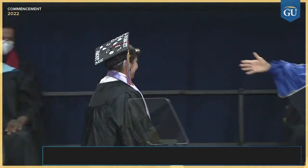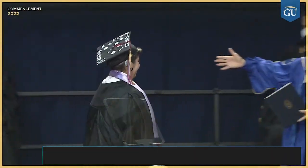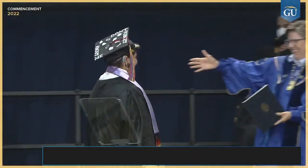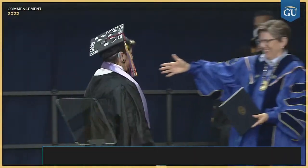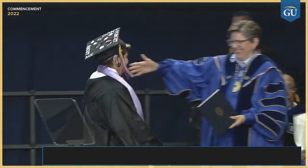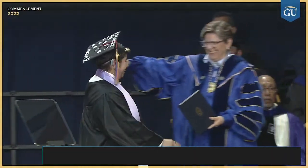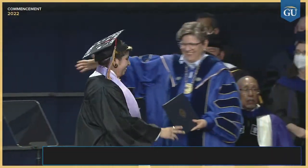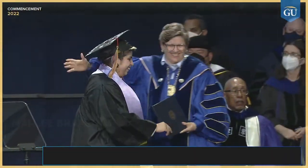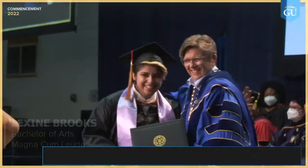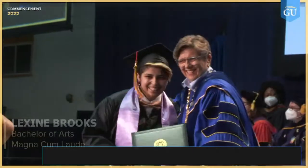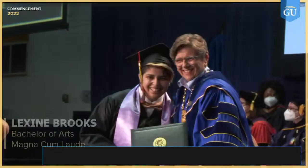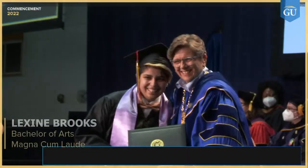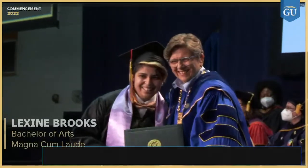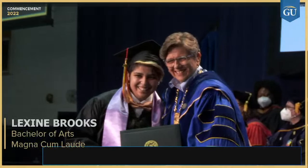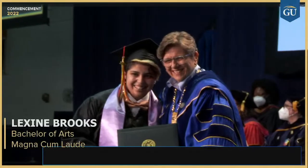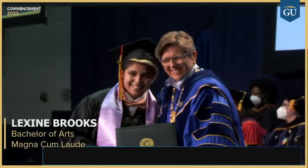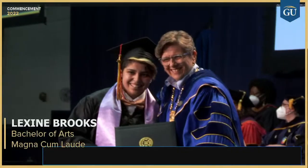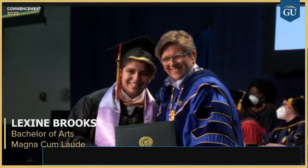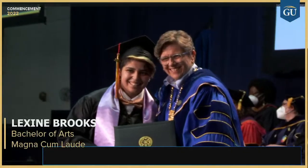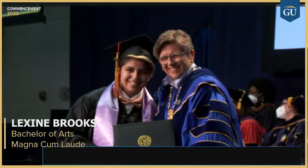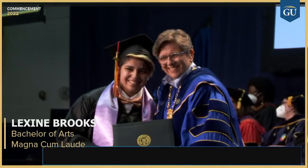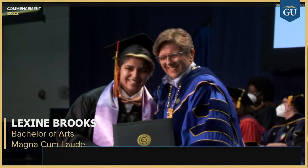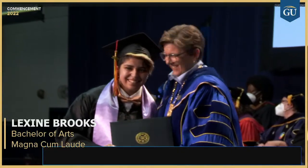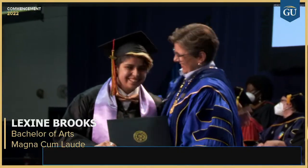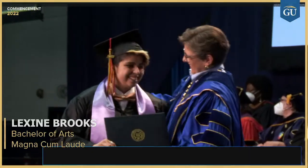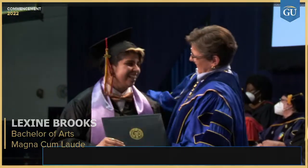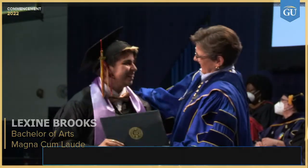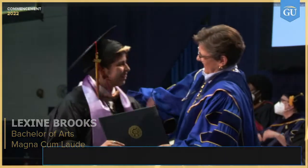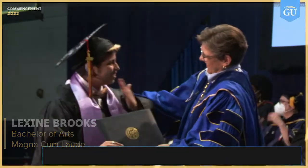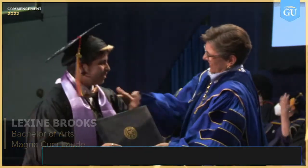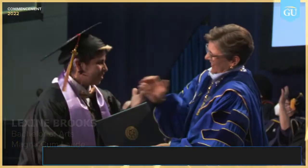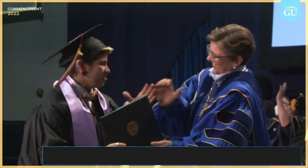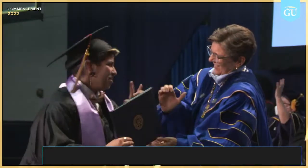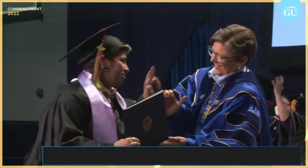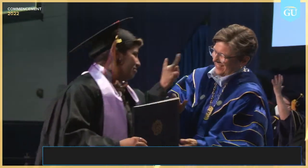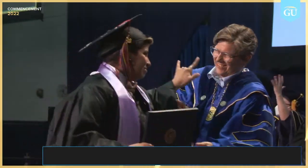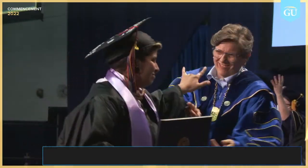Lexing Brooks, Bachelor of Arts, magna cum laude.